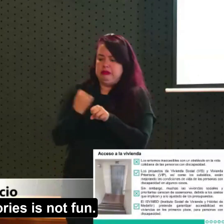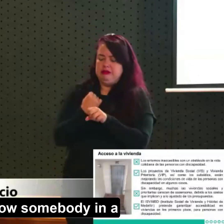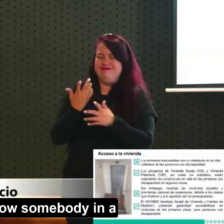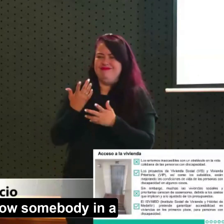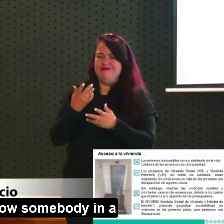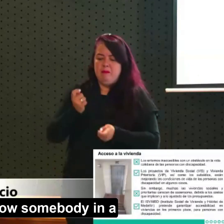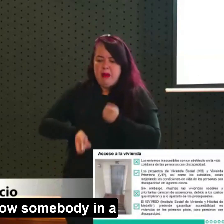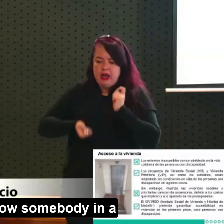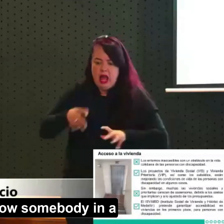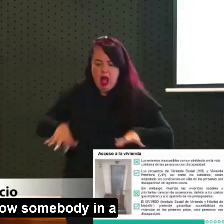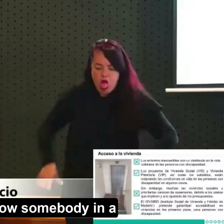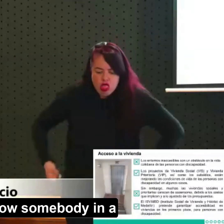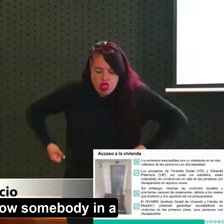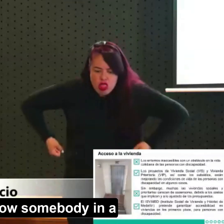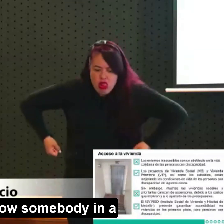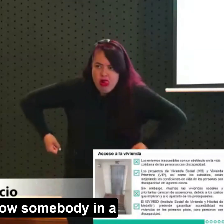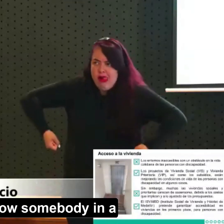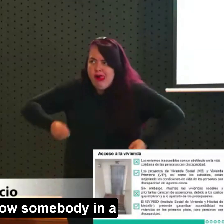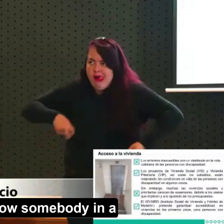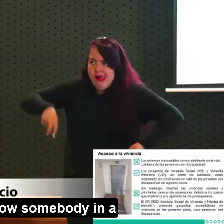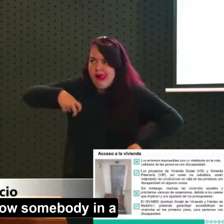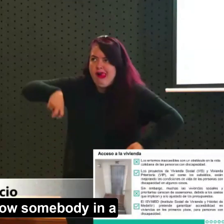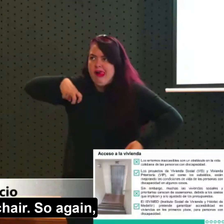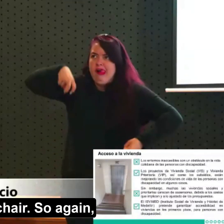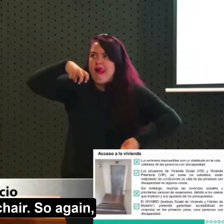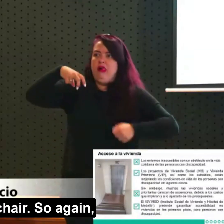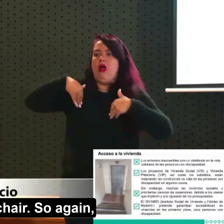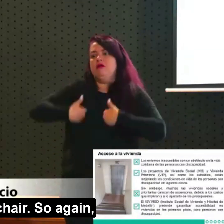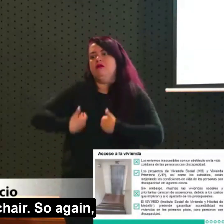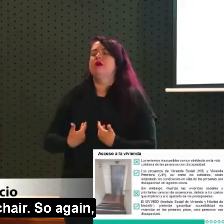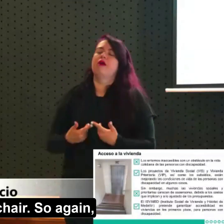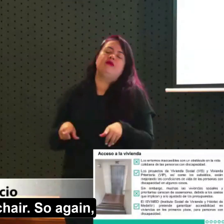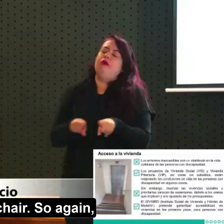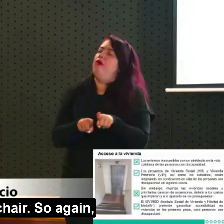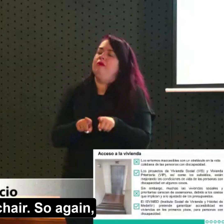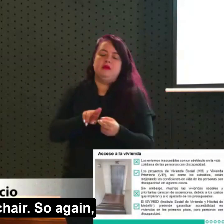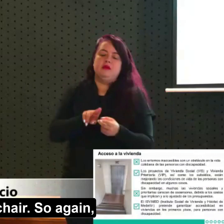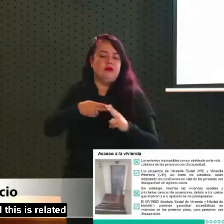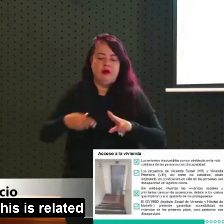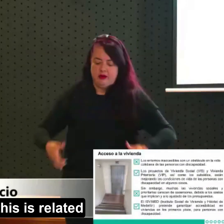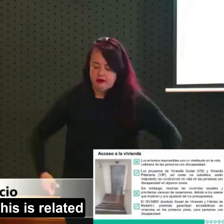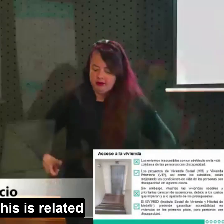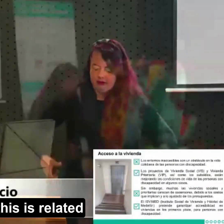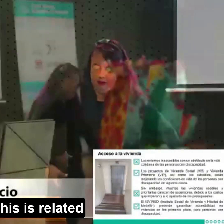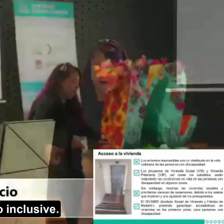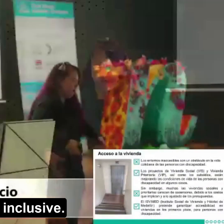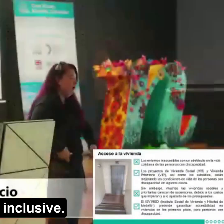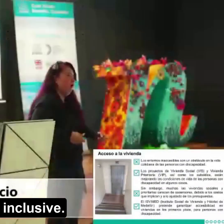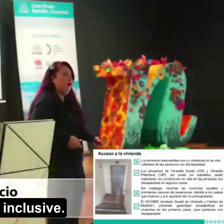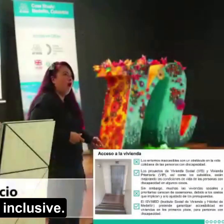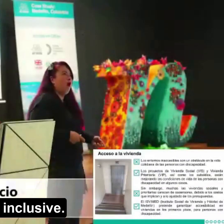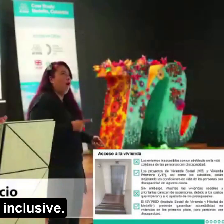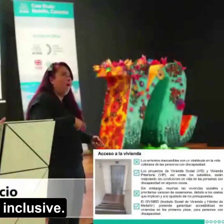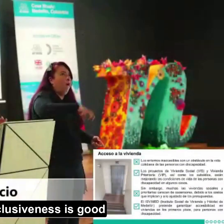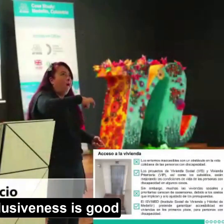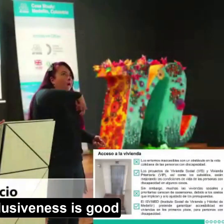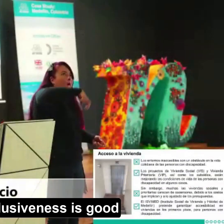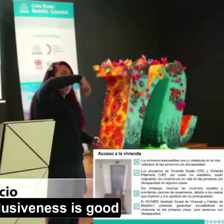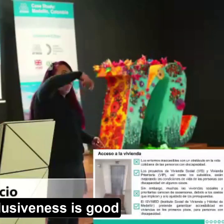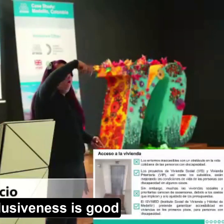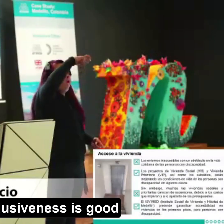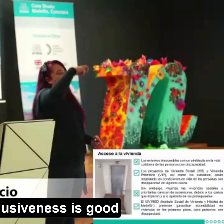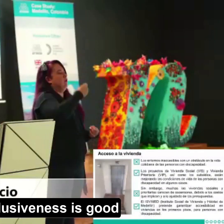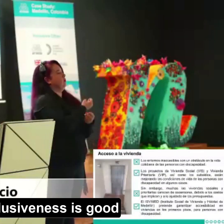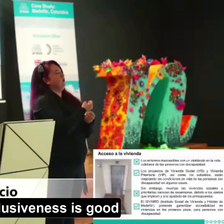not fun. Imagine now somebody in a wheelchair. So again, this is related to inclusive